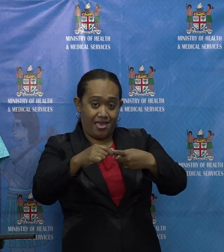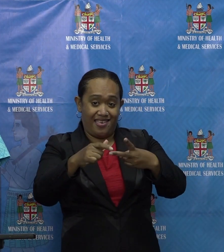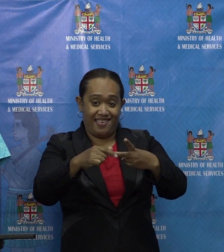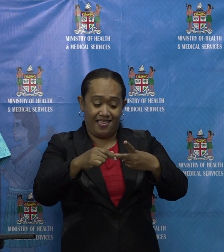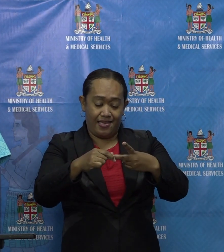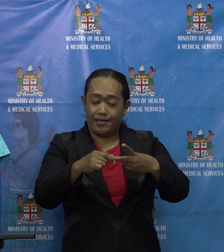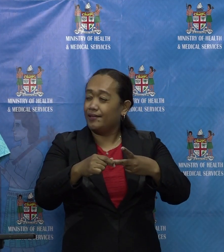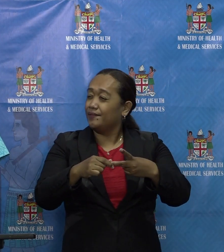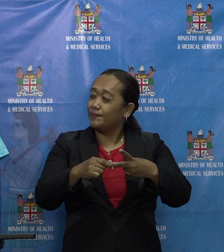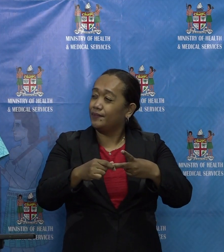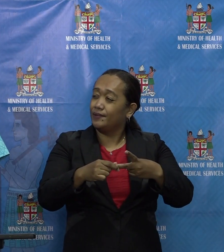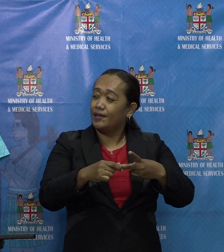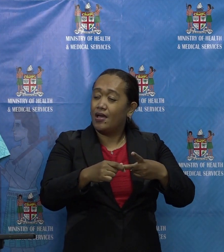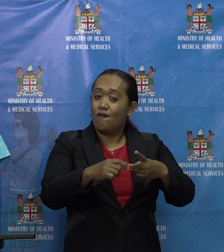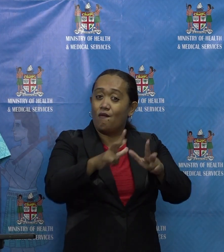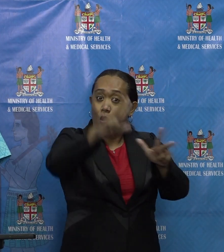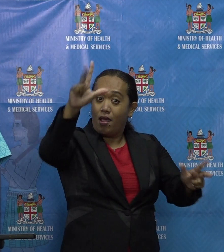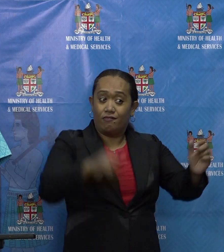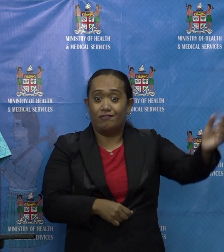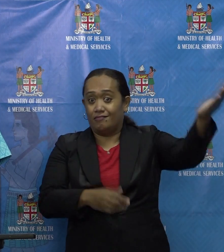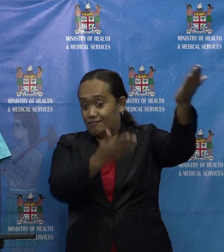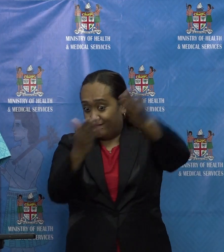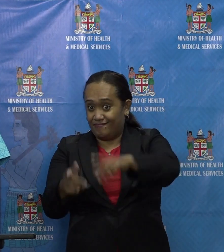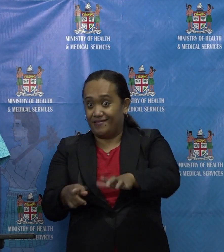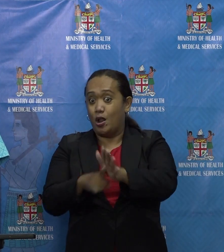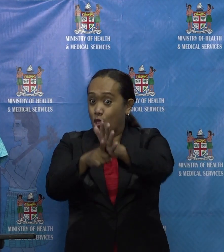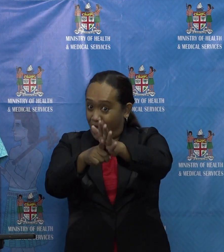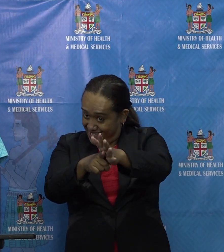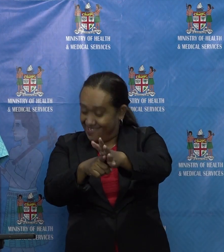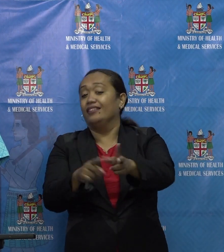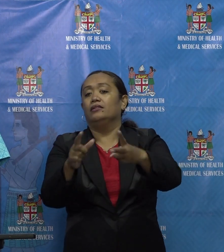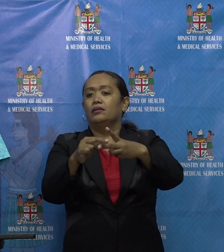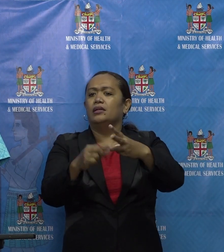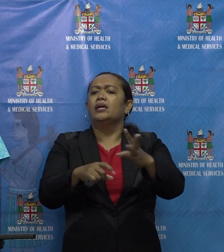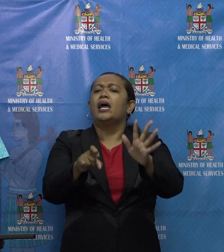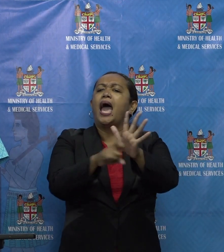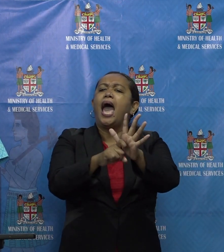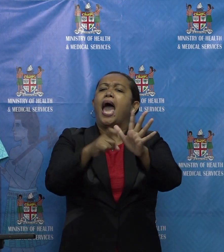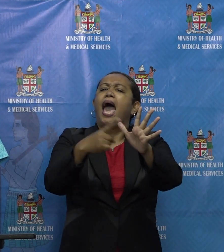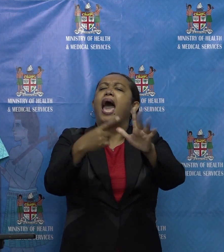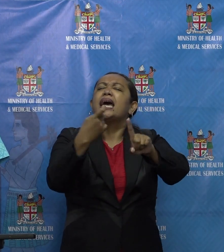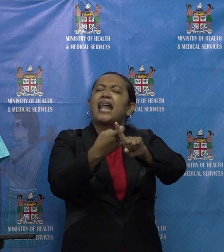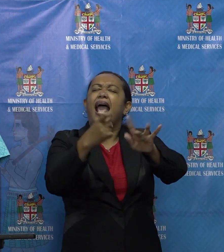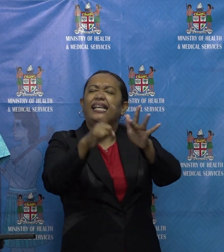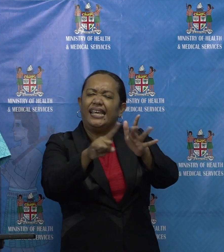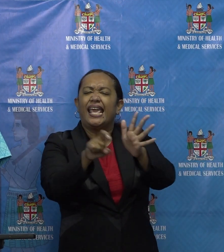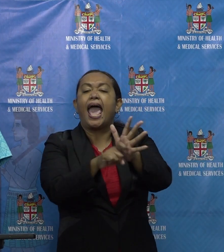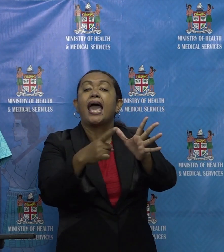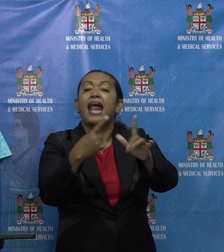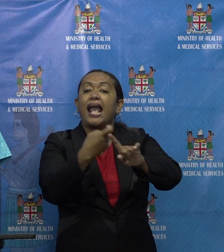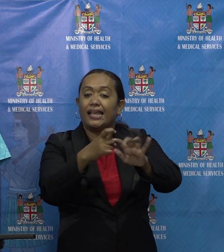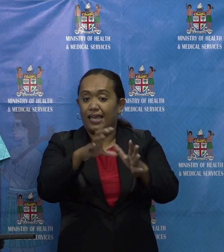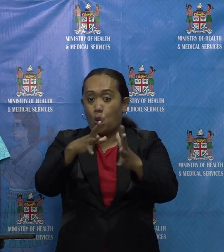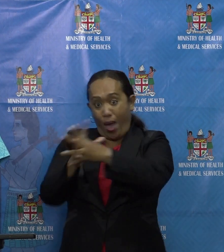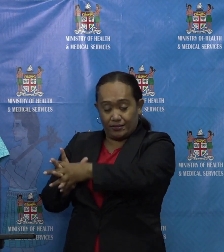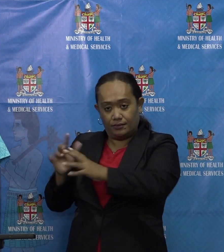team that's coming to Lautoka now. We have one in Rakiraki. And also when Ba comes up,